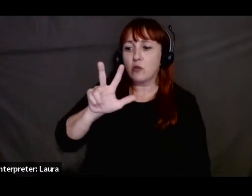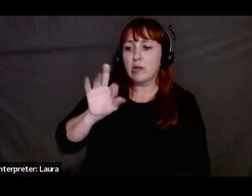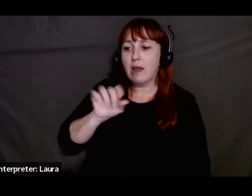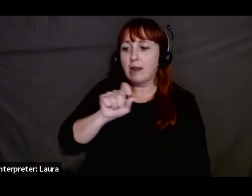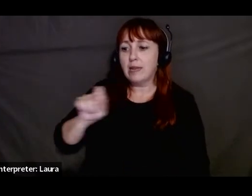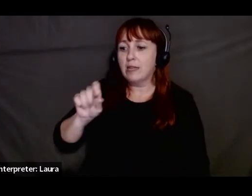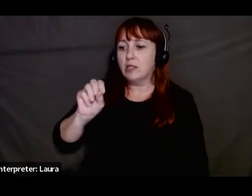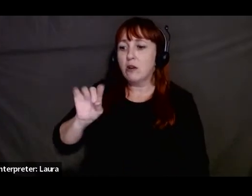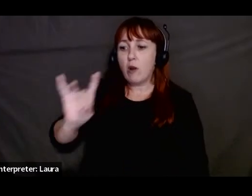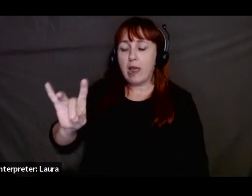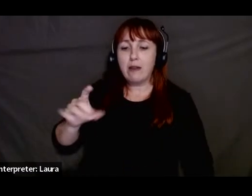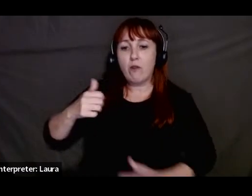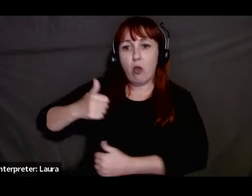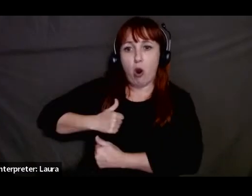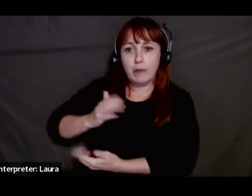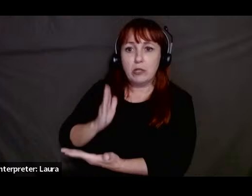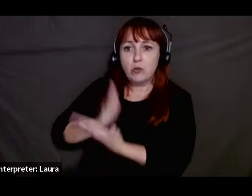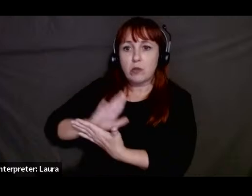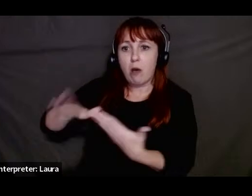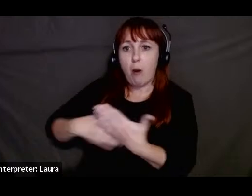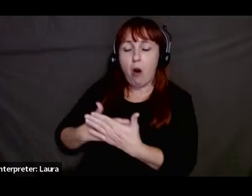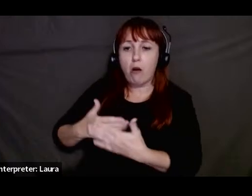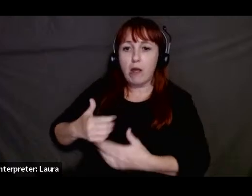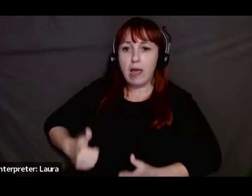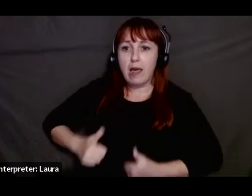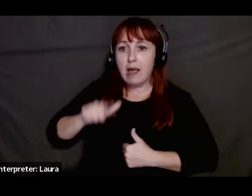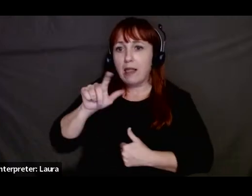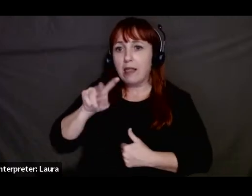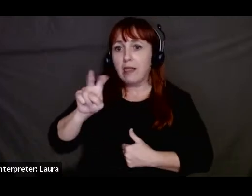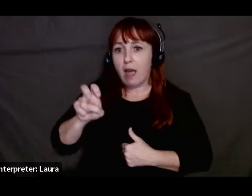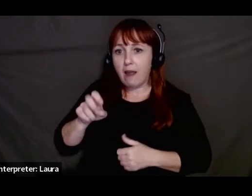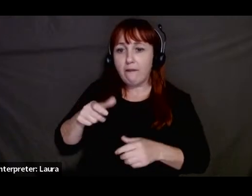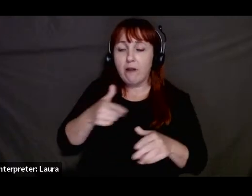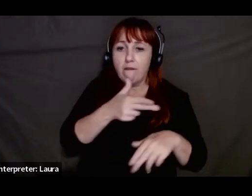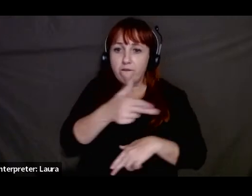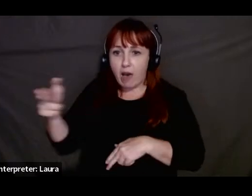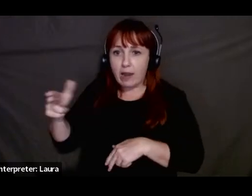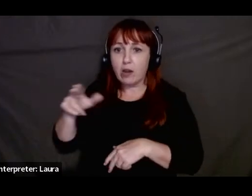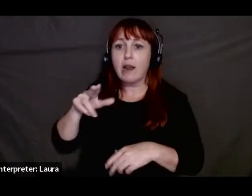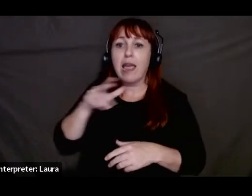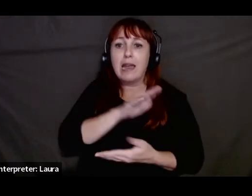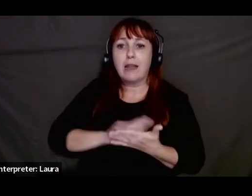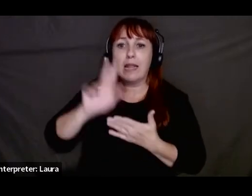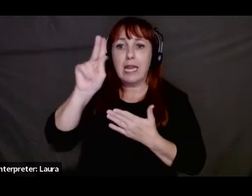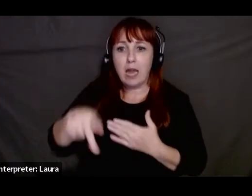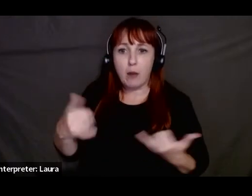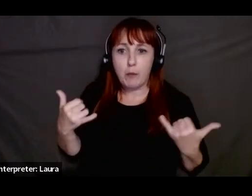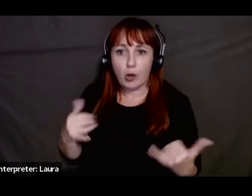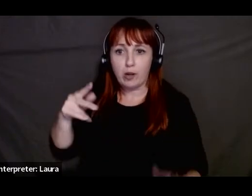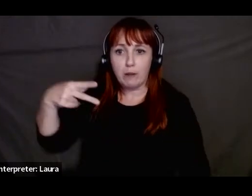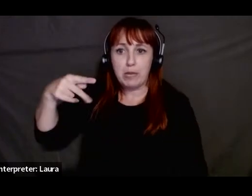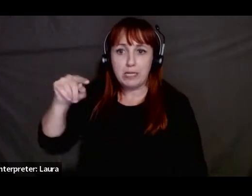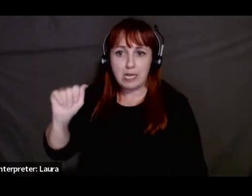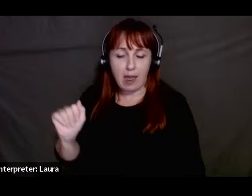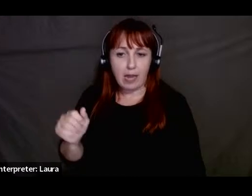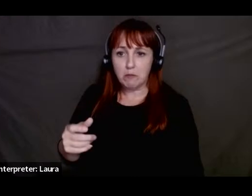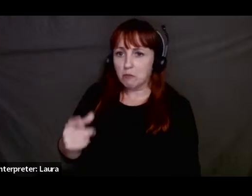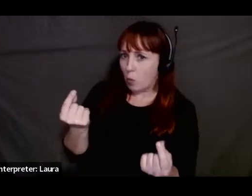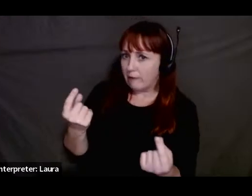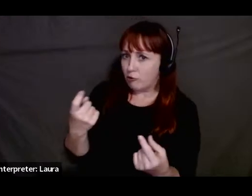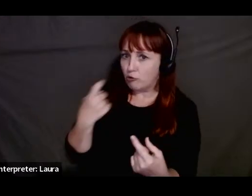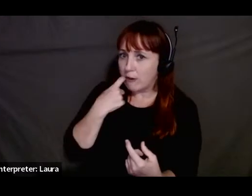639-08 to have the Army stop all live fire at PTA and clean up the DU prison? What has been done in regards to